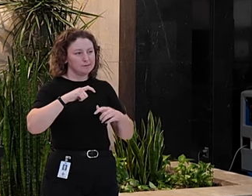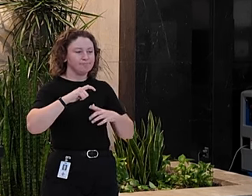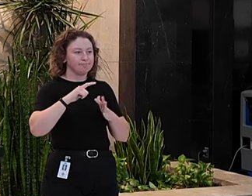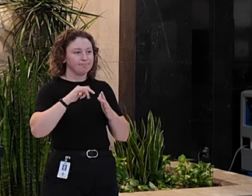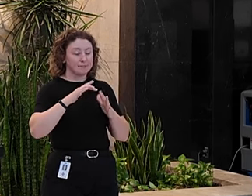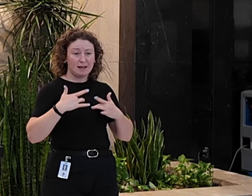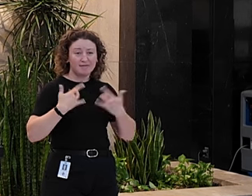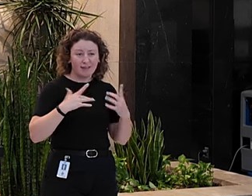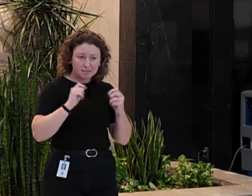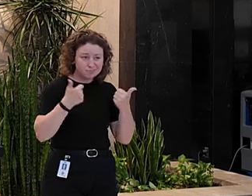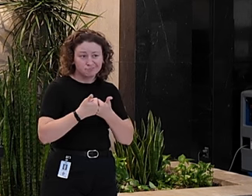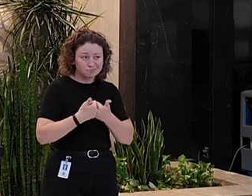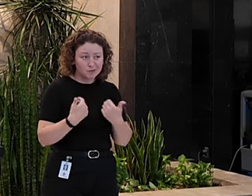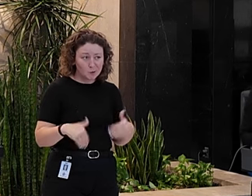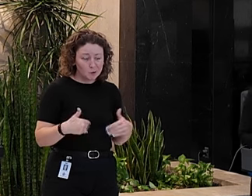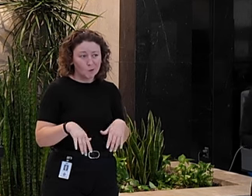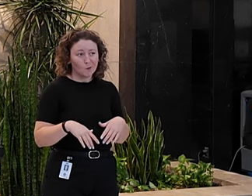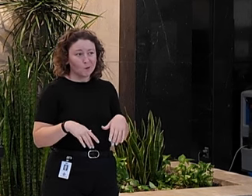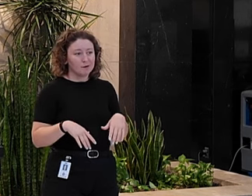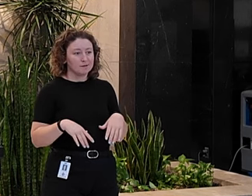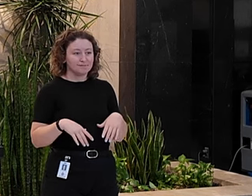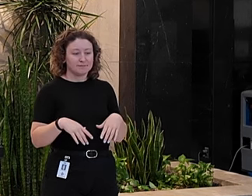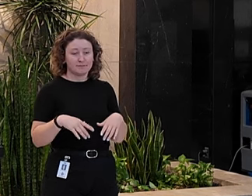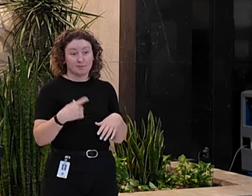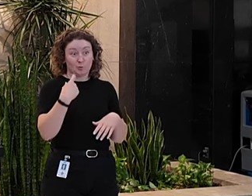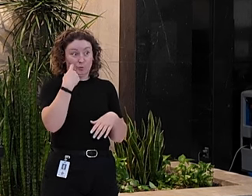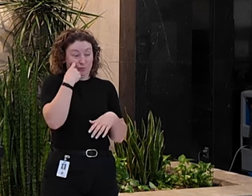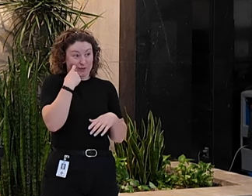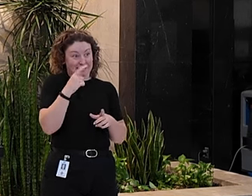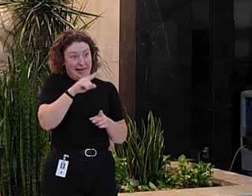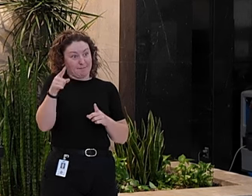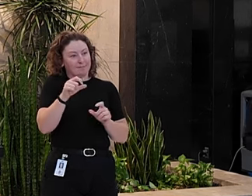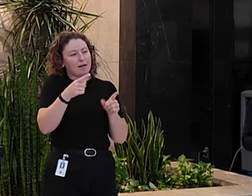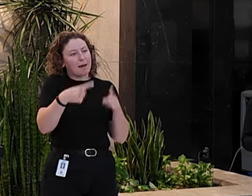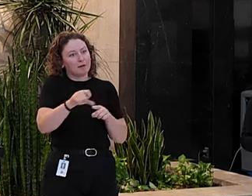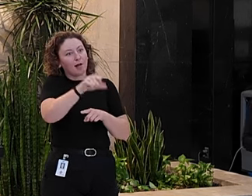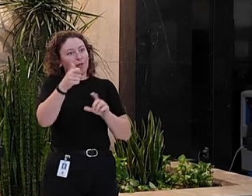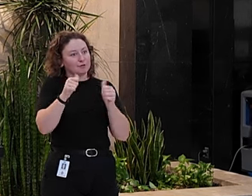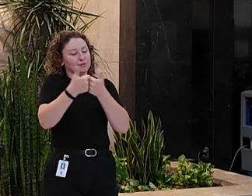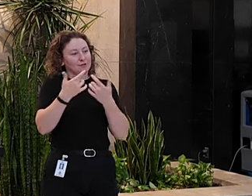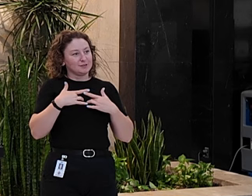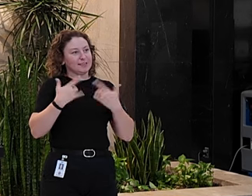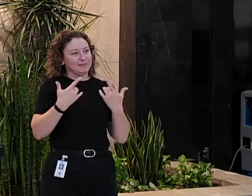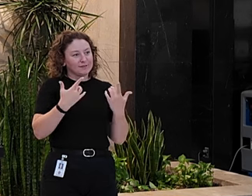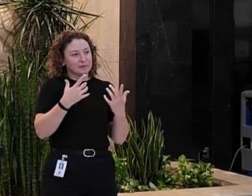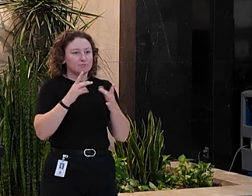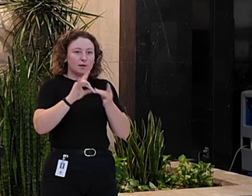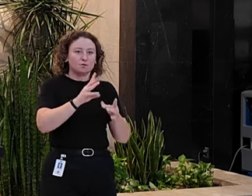challenging event on the tails of other challenging events with water, and just know